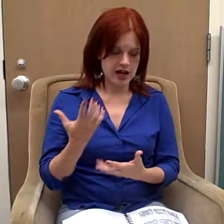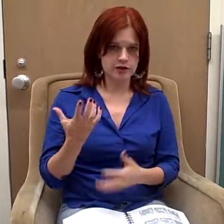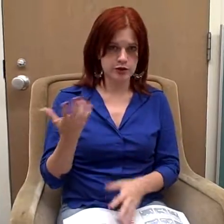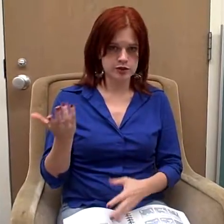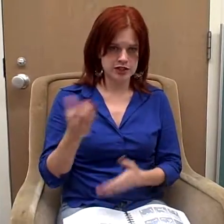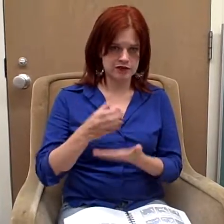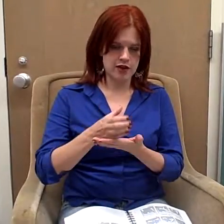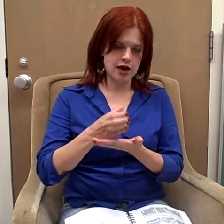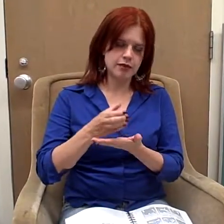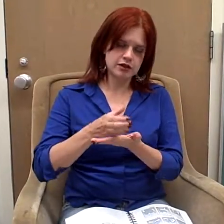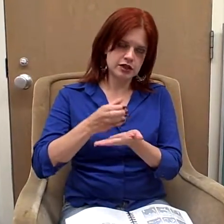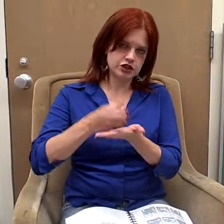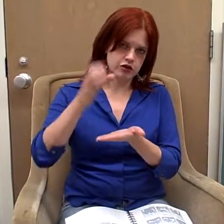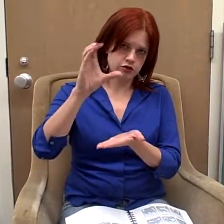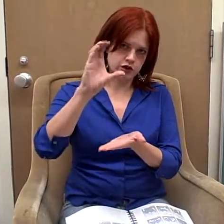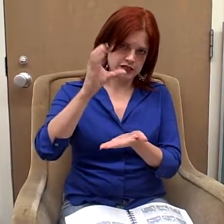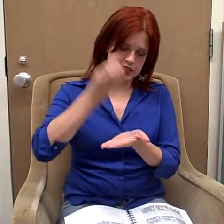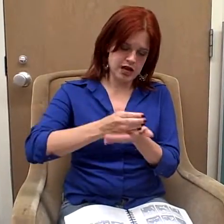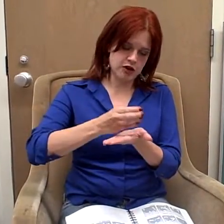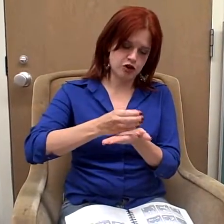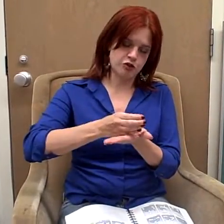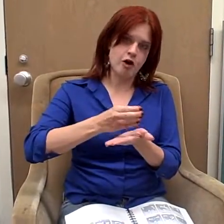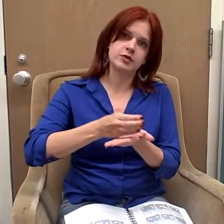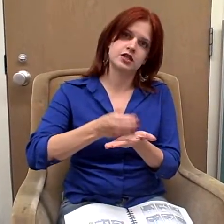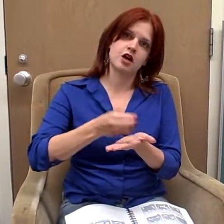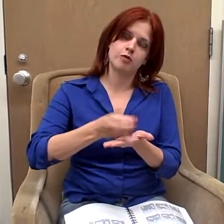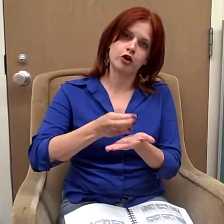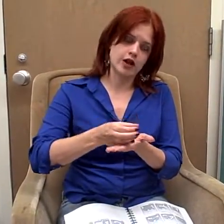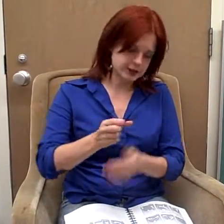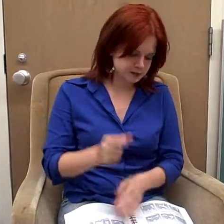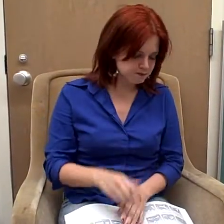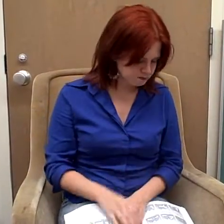can specify that. But in general, a C hand on your palm is a cup or glass.